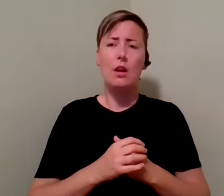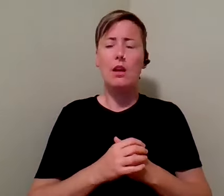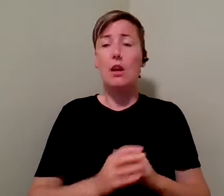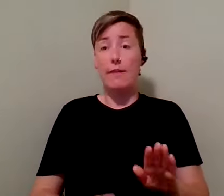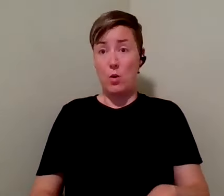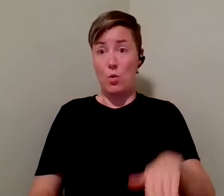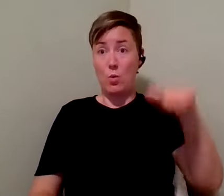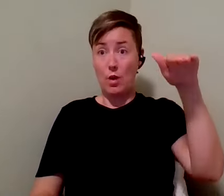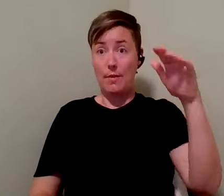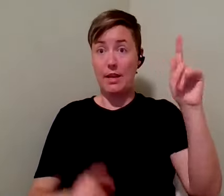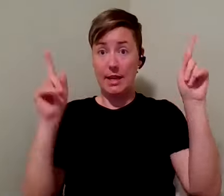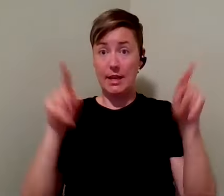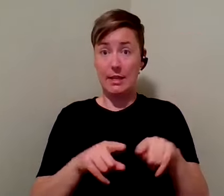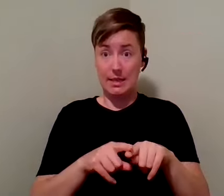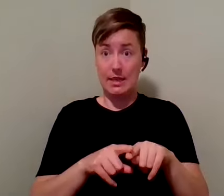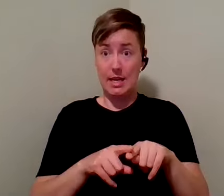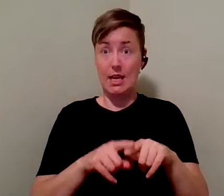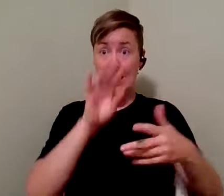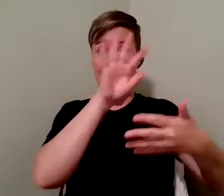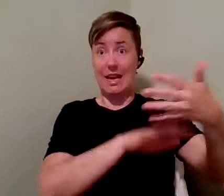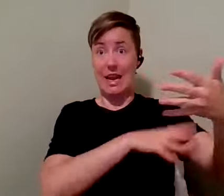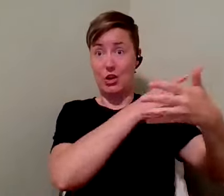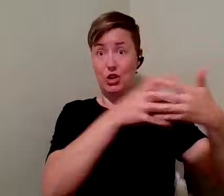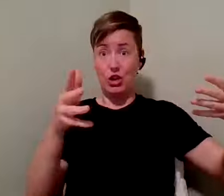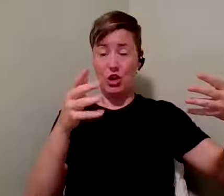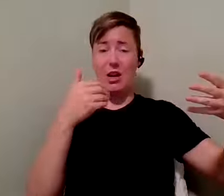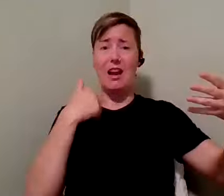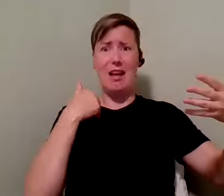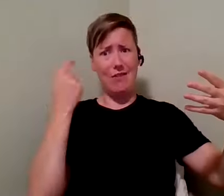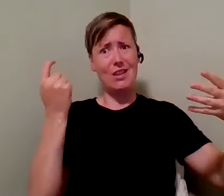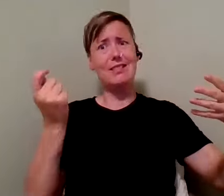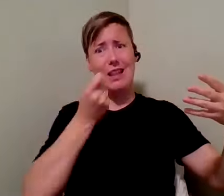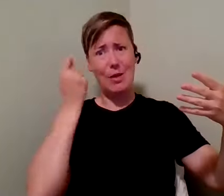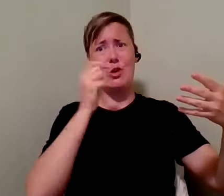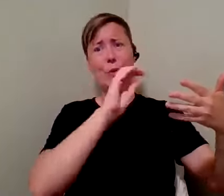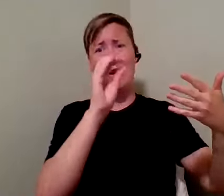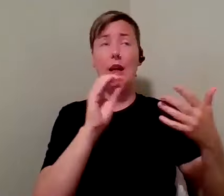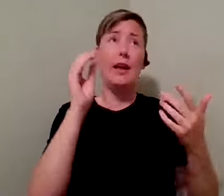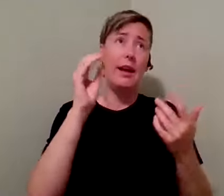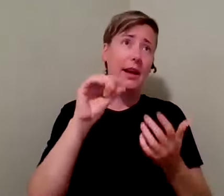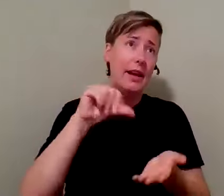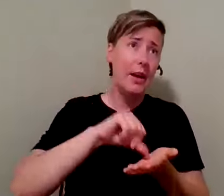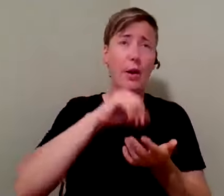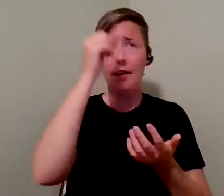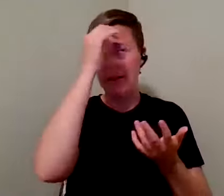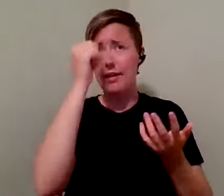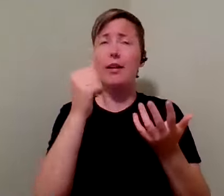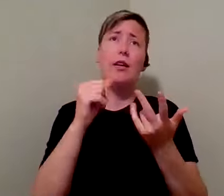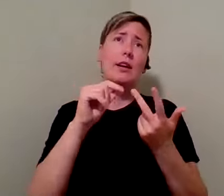calendar with the Hindus, the Muslims, the Jews, the Christians, the Buddhists, the Sikhs, and several